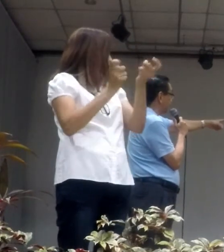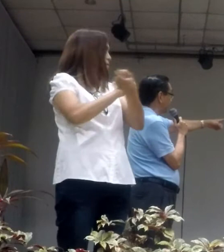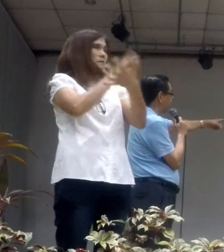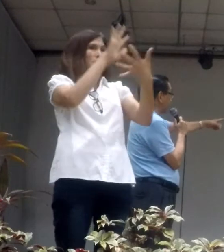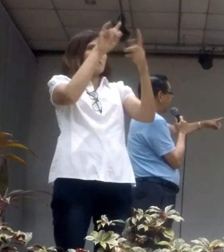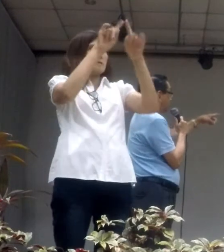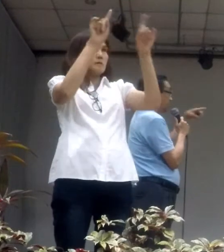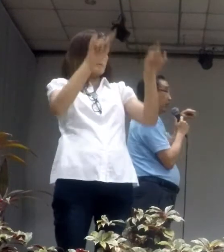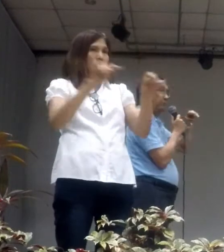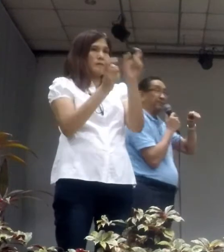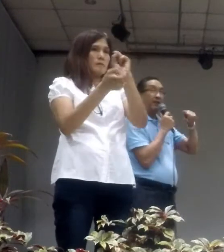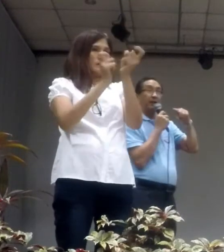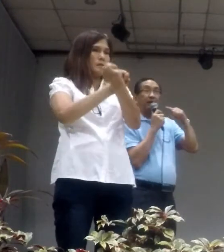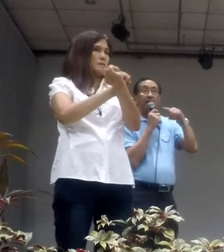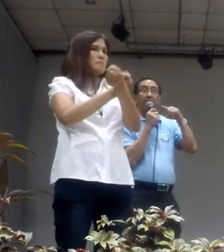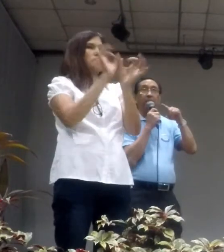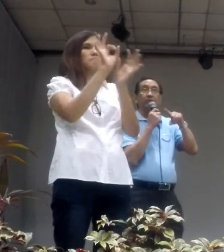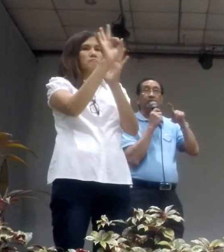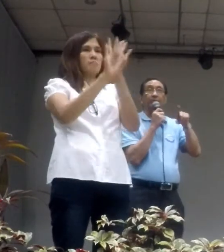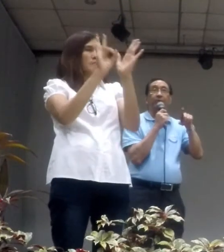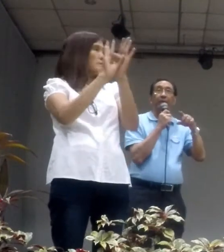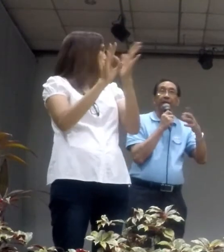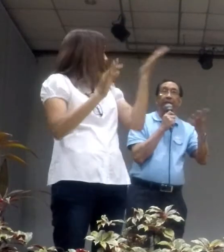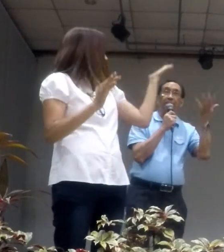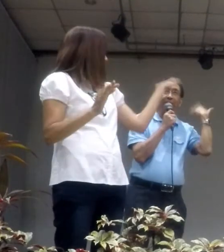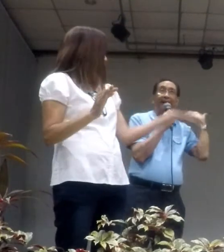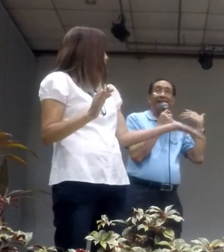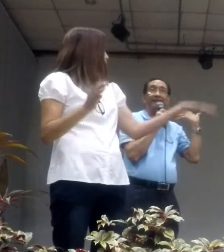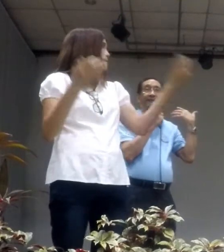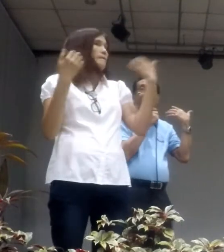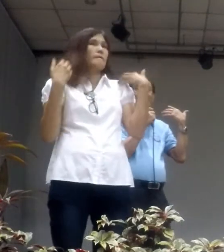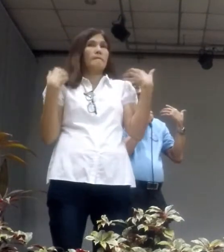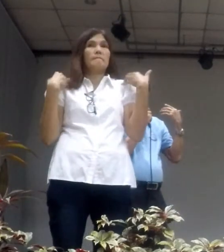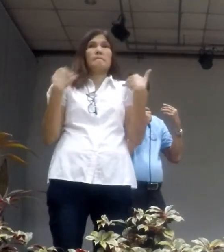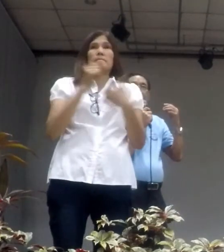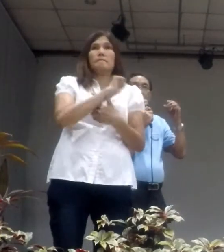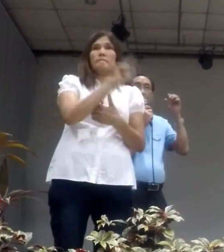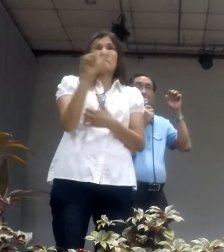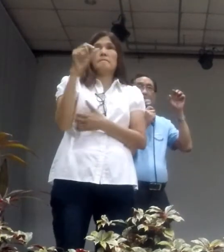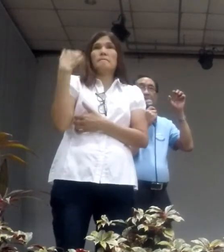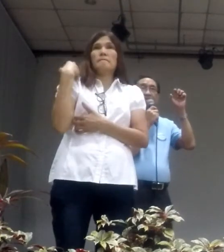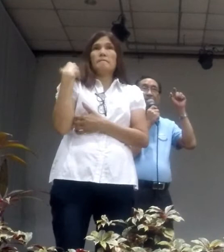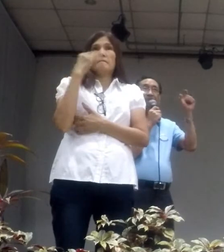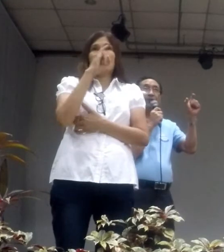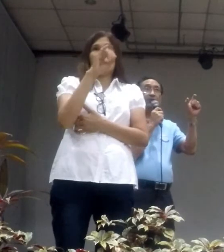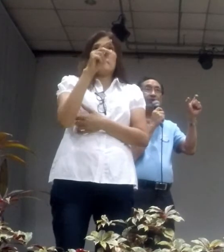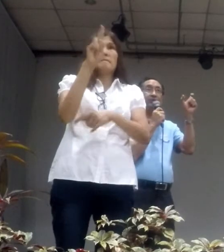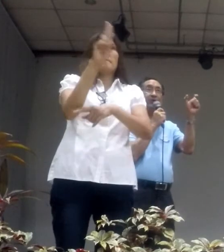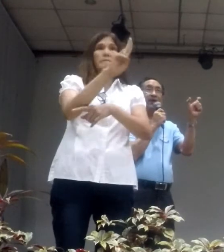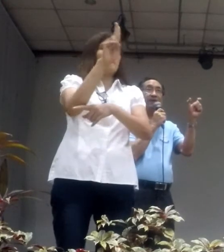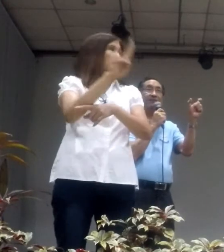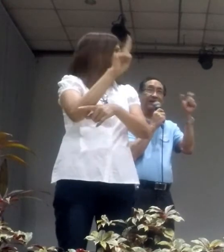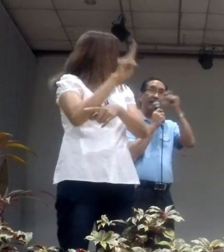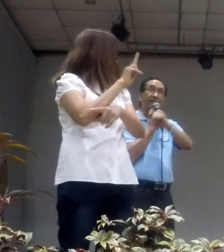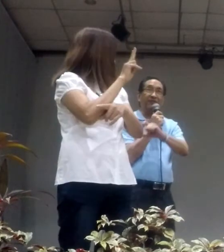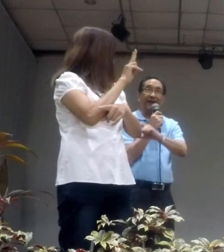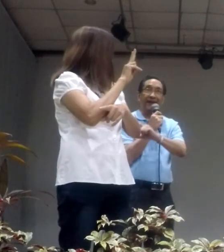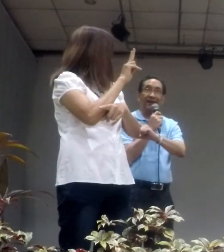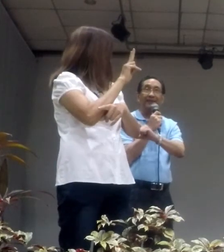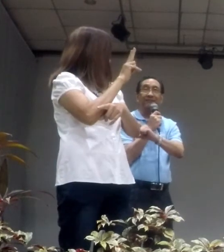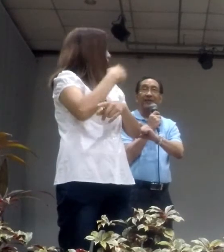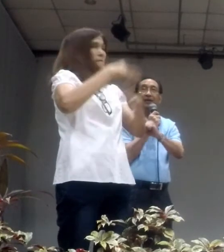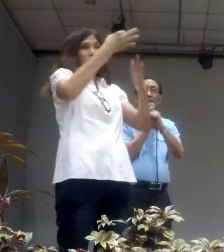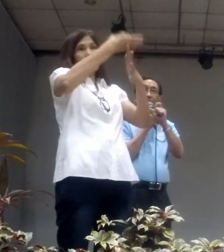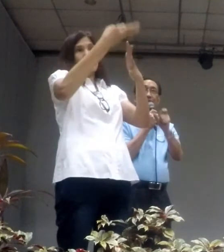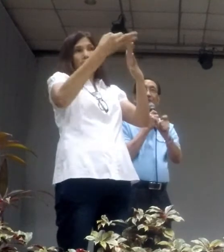shown there. So, those of you who have old IDs, we will use the photos you have in our